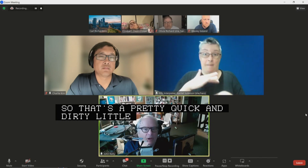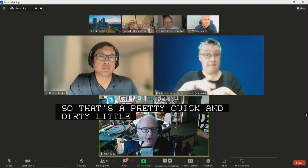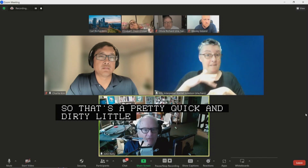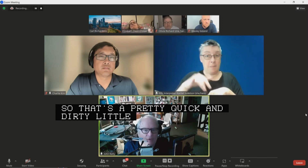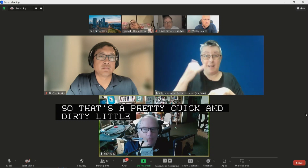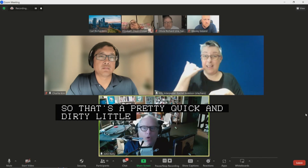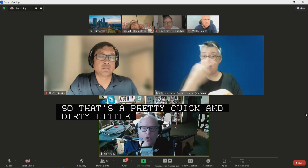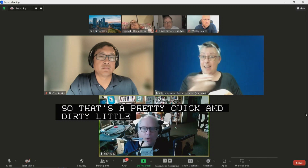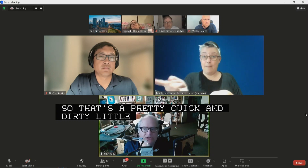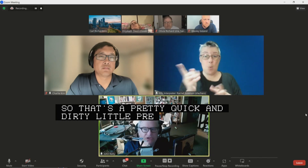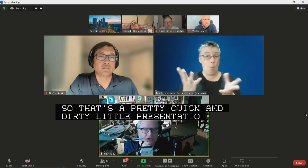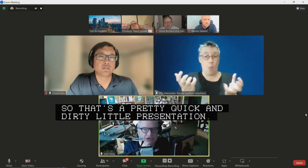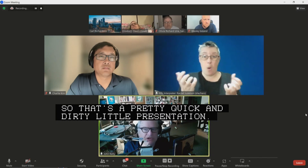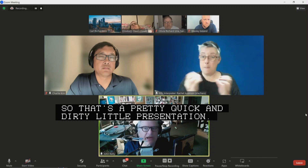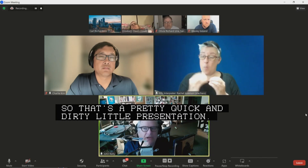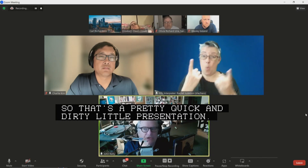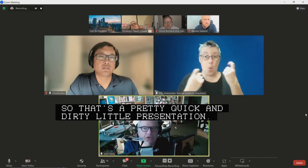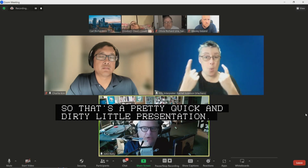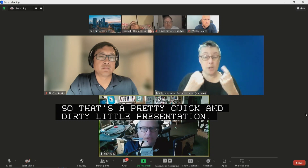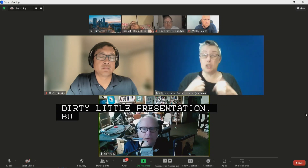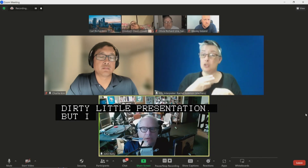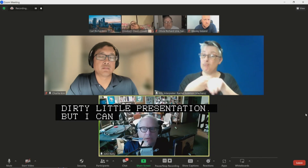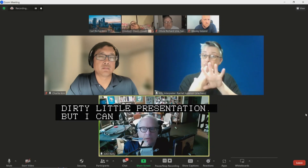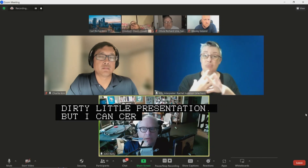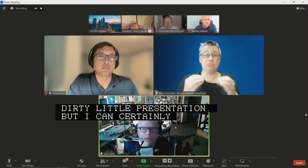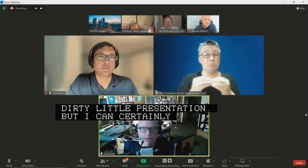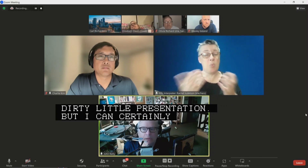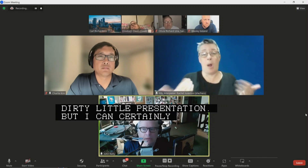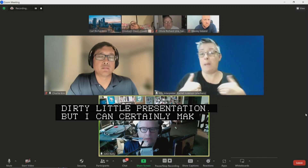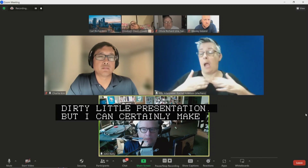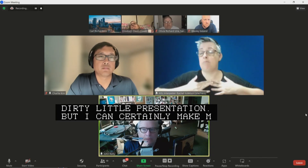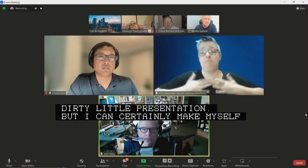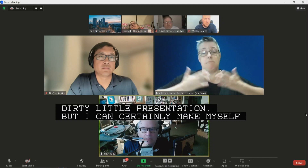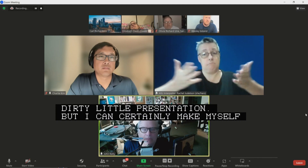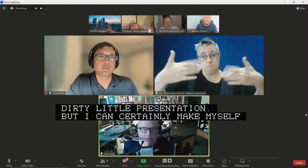available for more questions and answers.